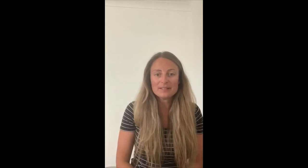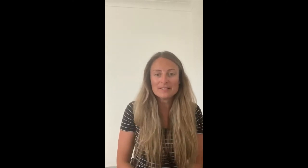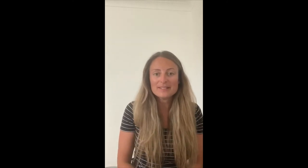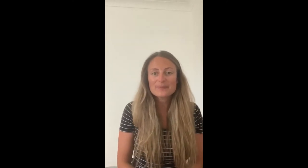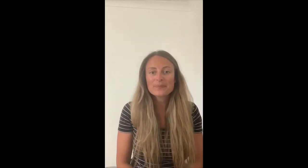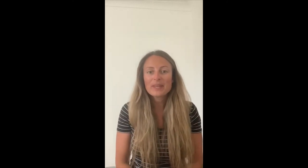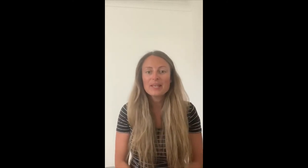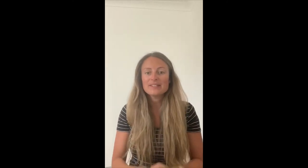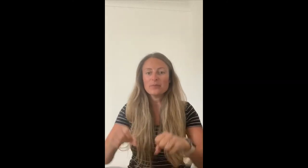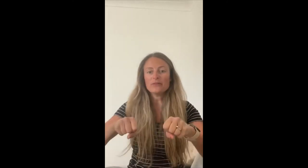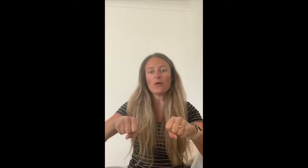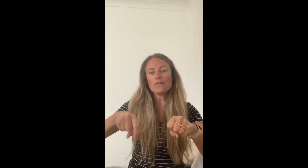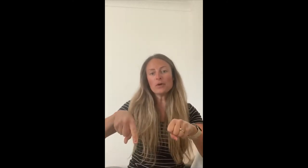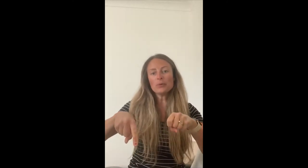stabilisers. So we've got football,